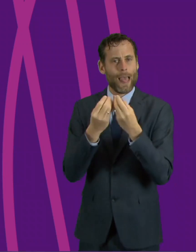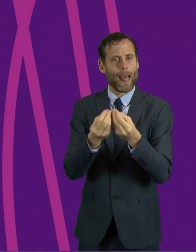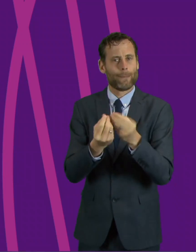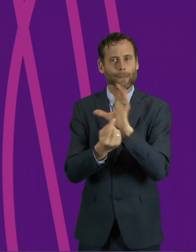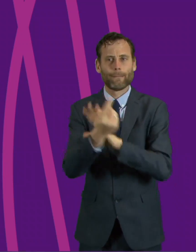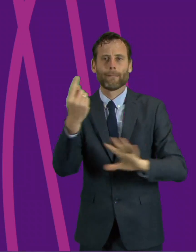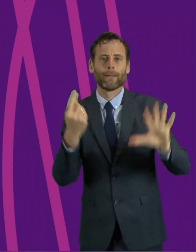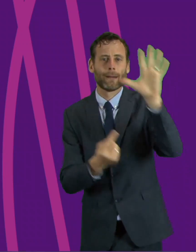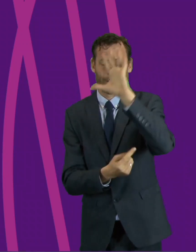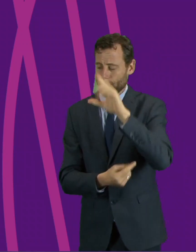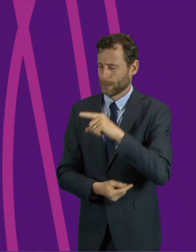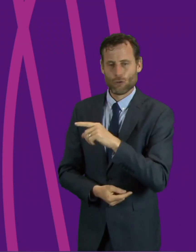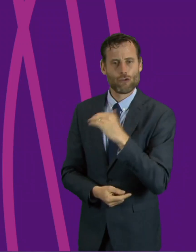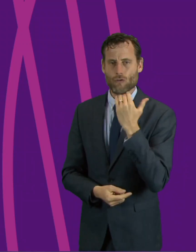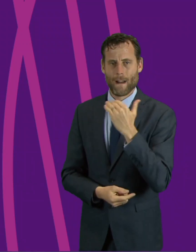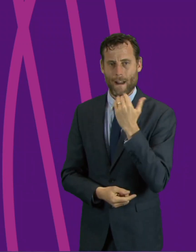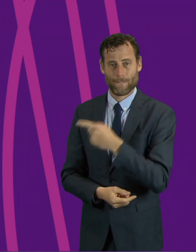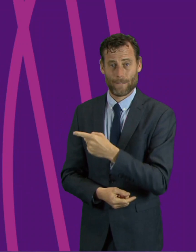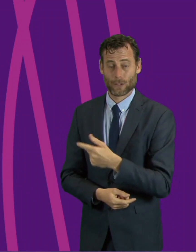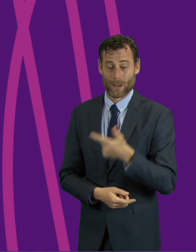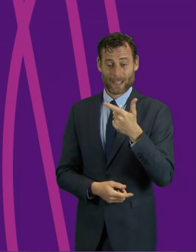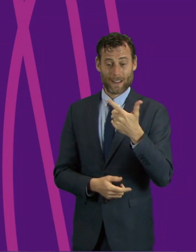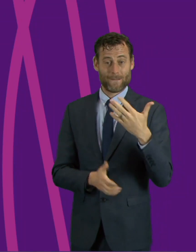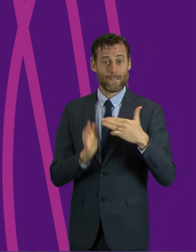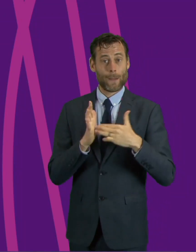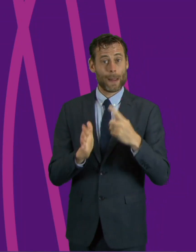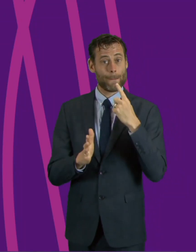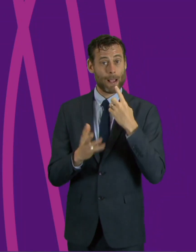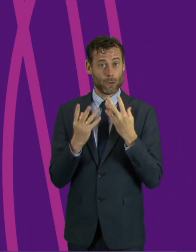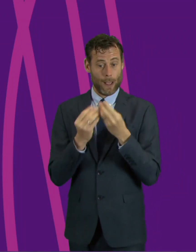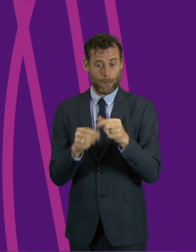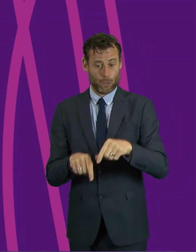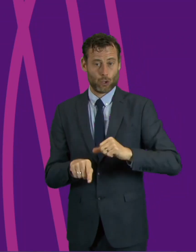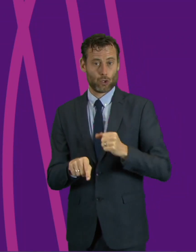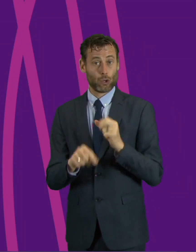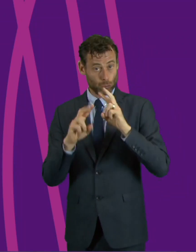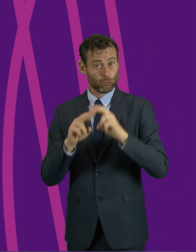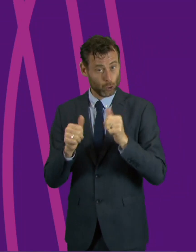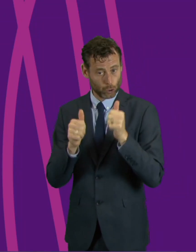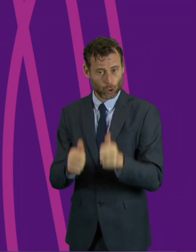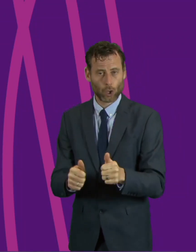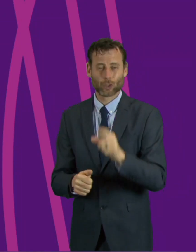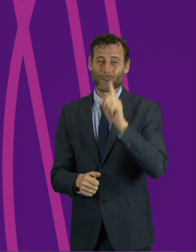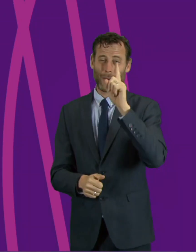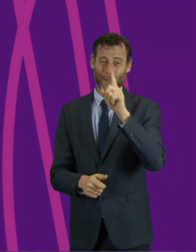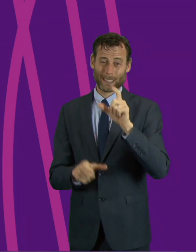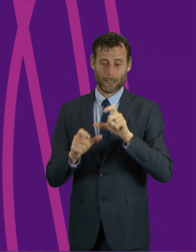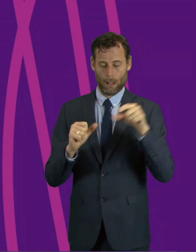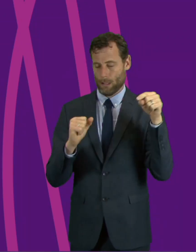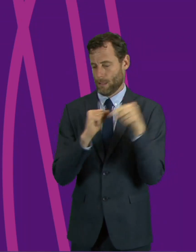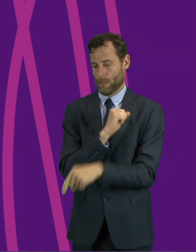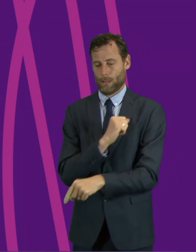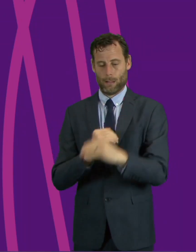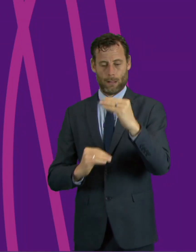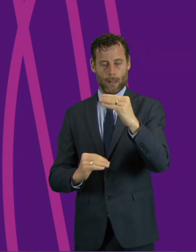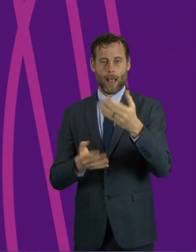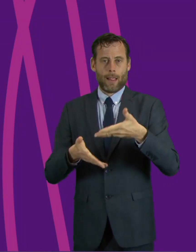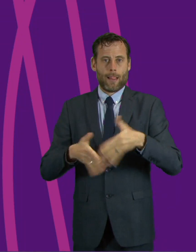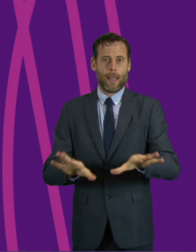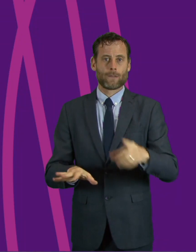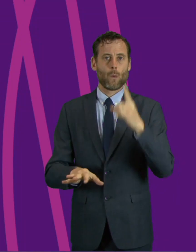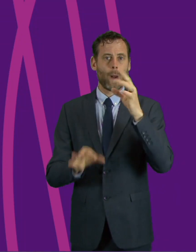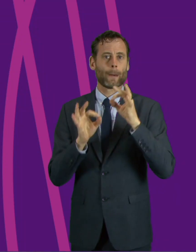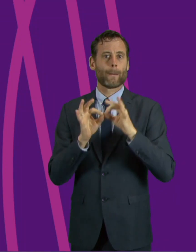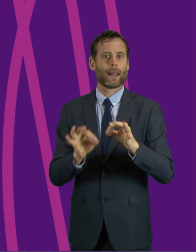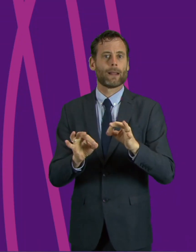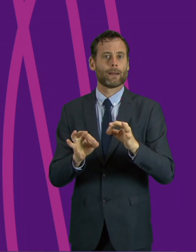million announced by the Scottish Government to help research is welcome, it will not fill the potential £1 billion plus shortfall from the income